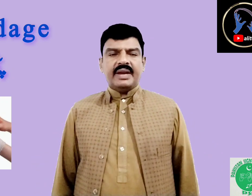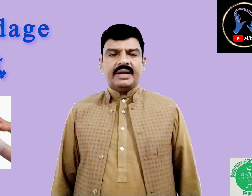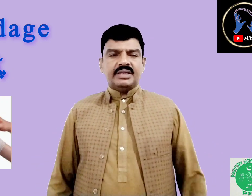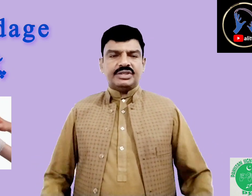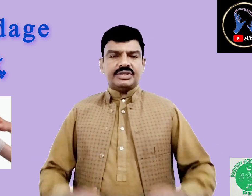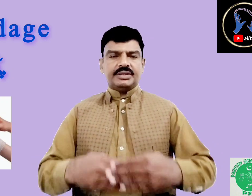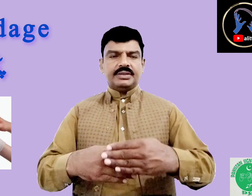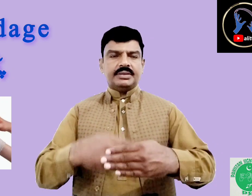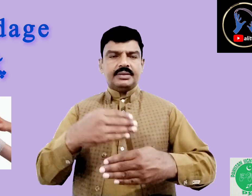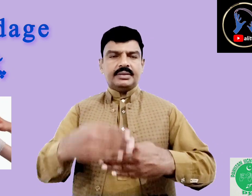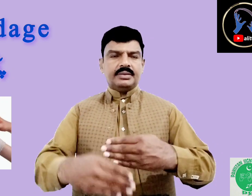bandage,